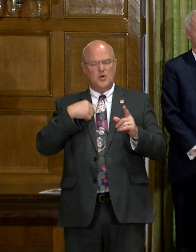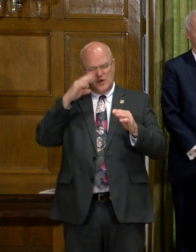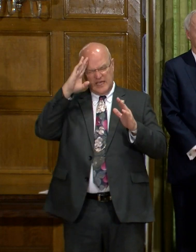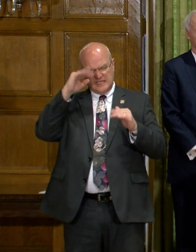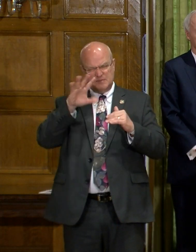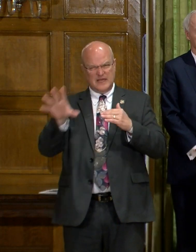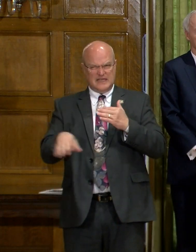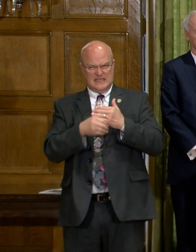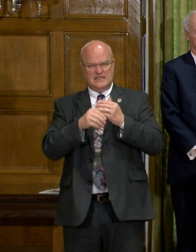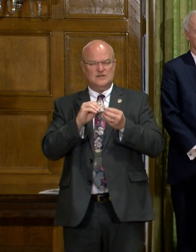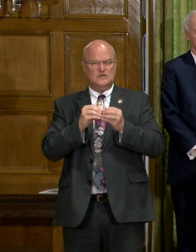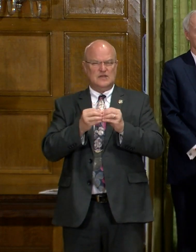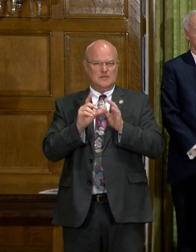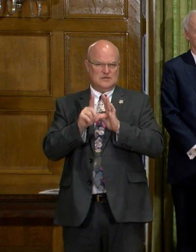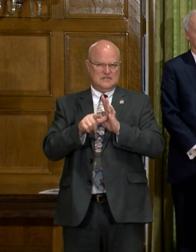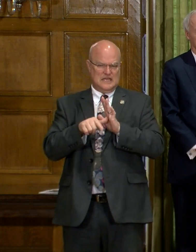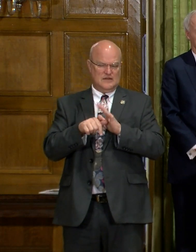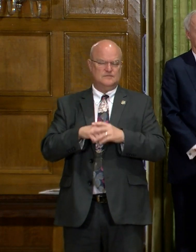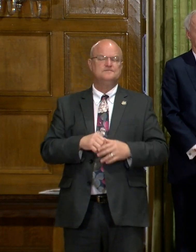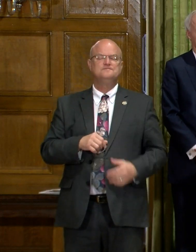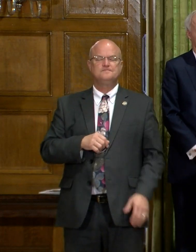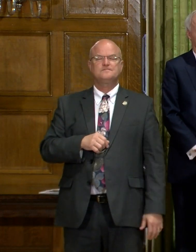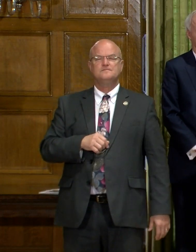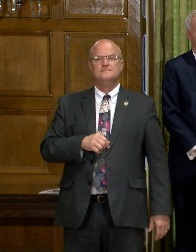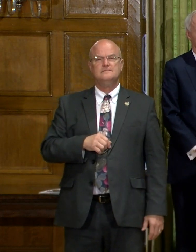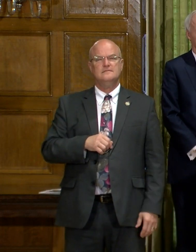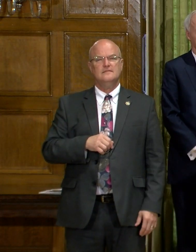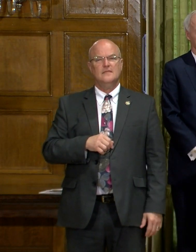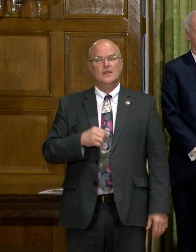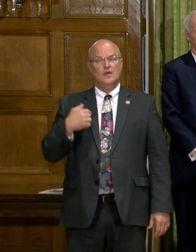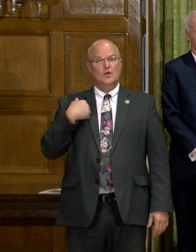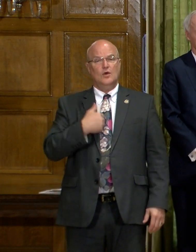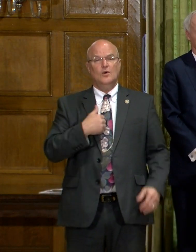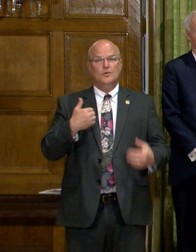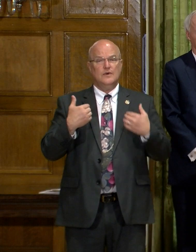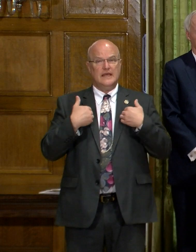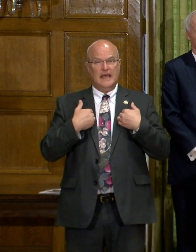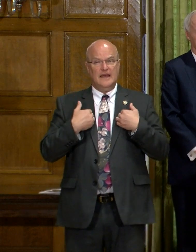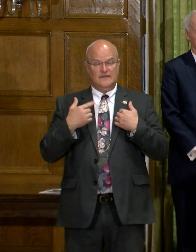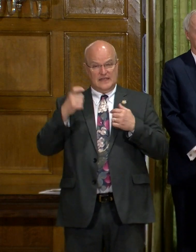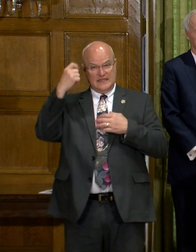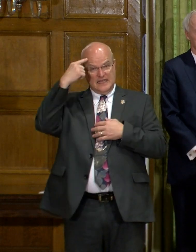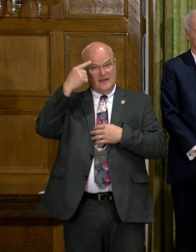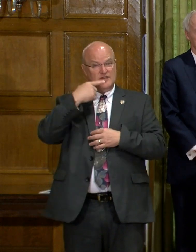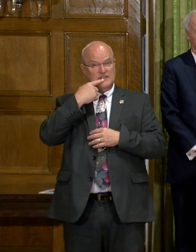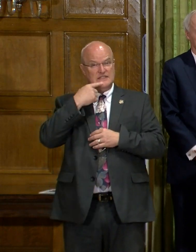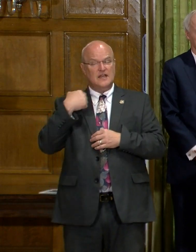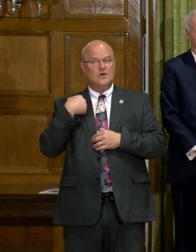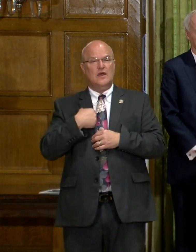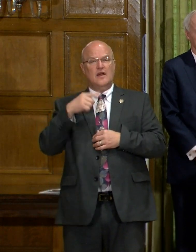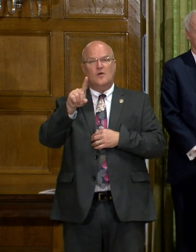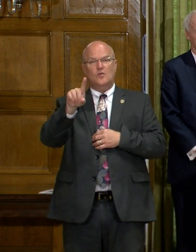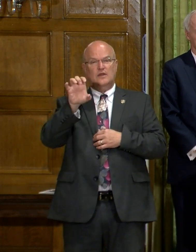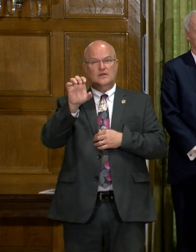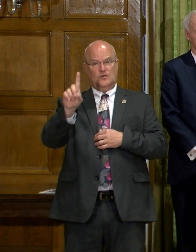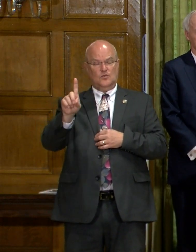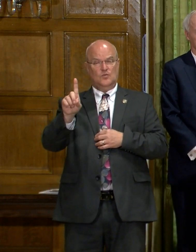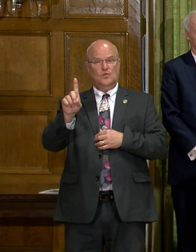expect some additional numbers over the next few days. We have, as the Governor mentioned,